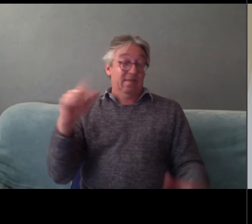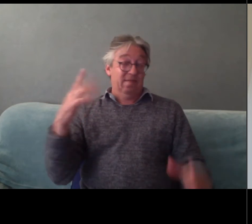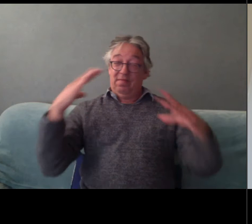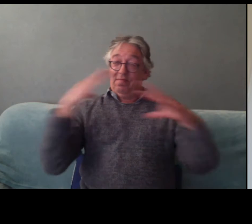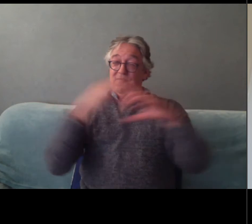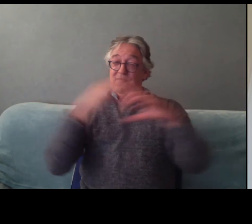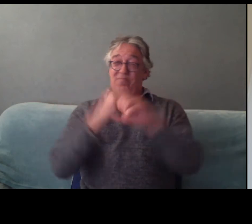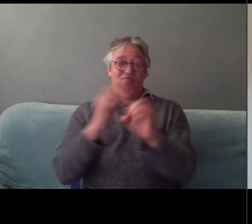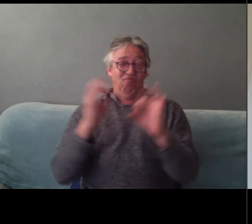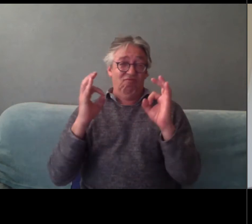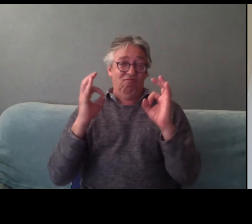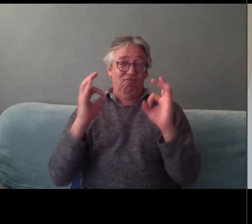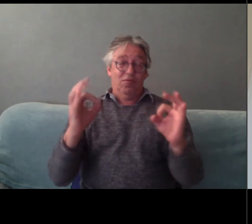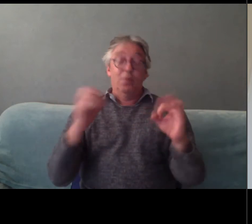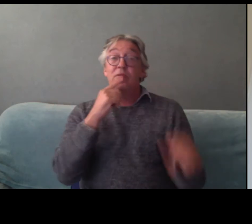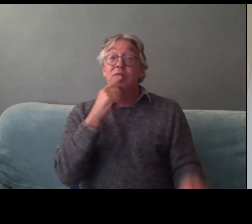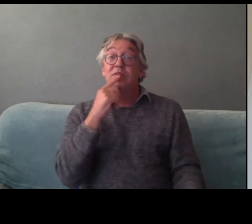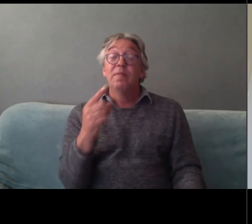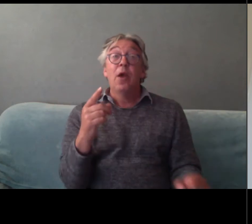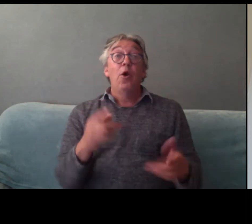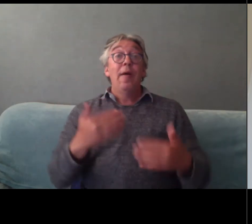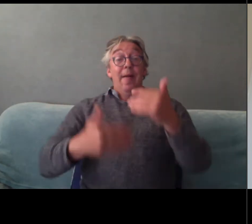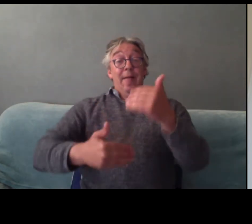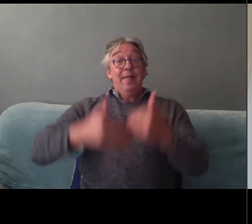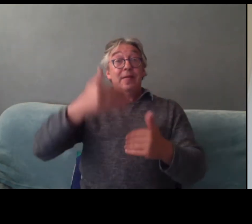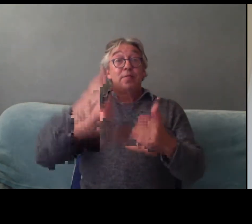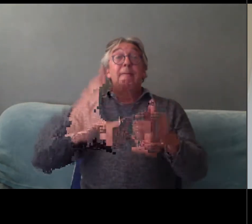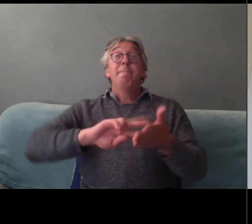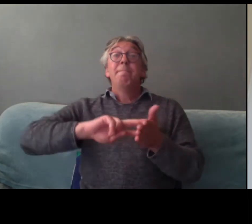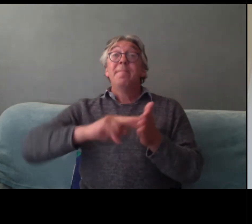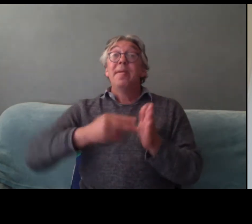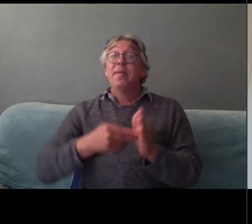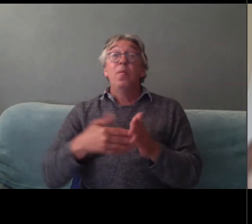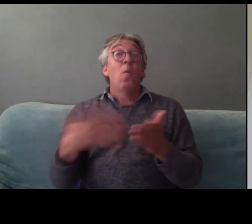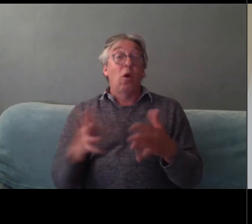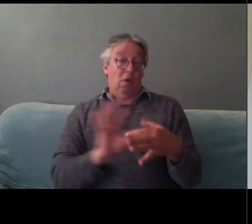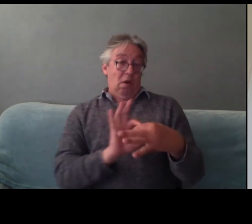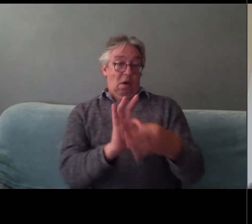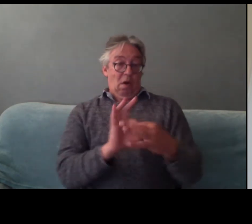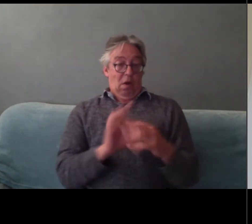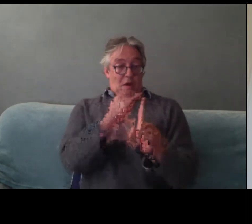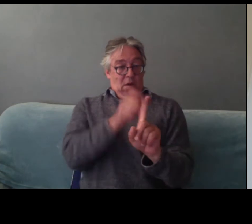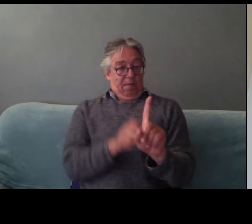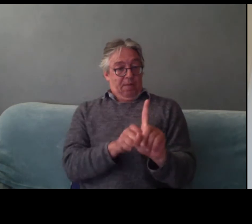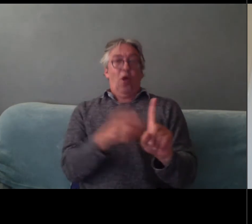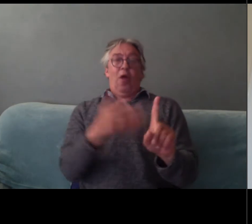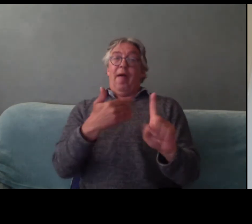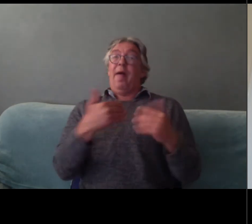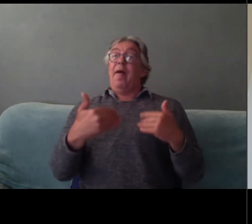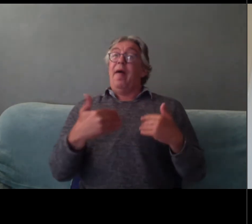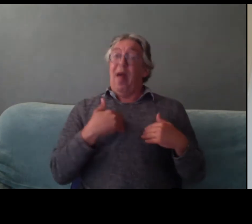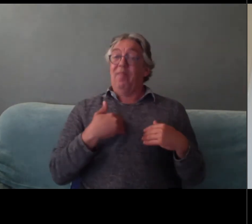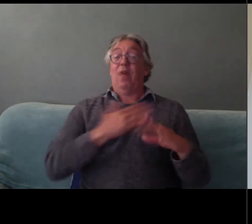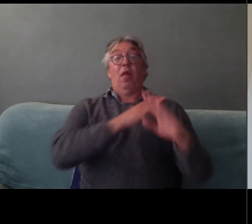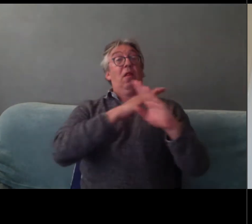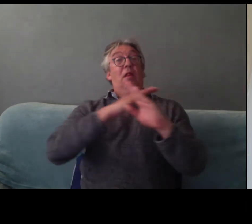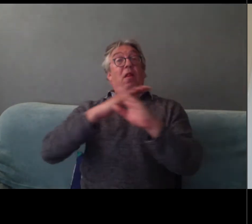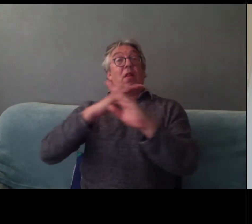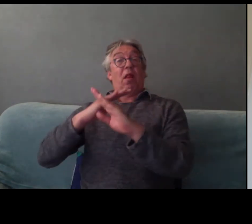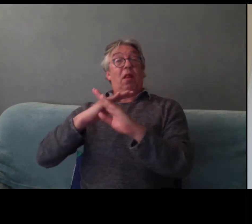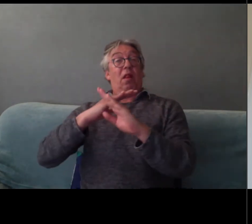a relational one. It's about an interaction between people who have impairments and barriers to participation.